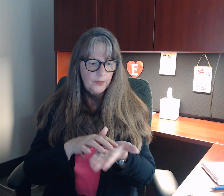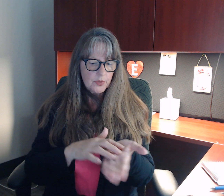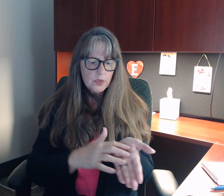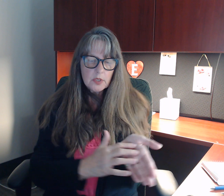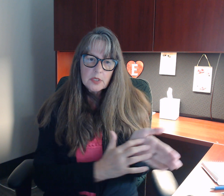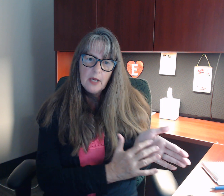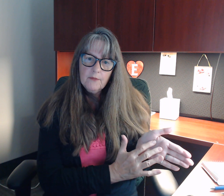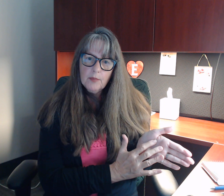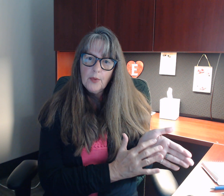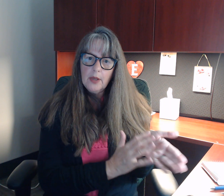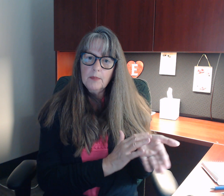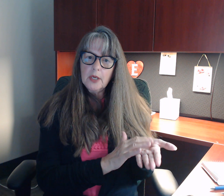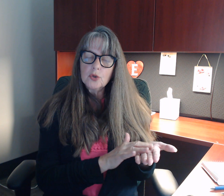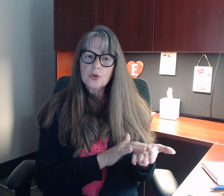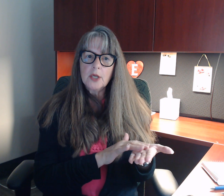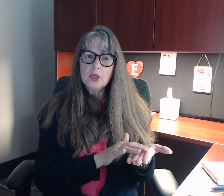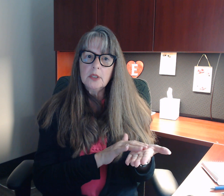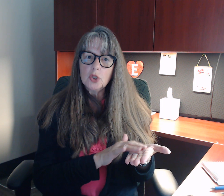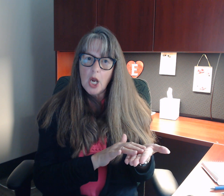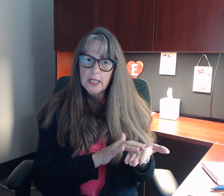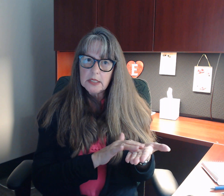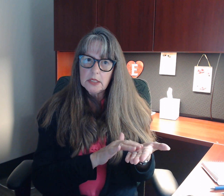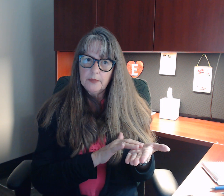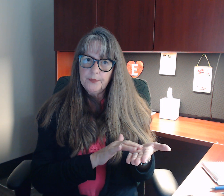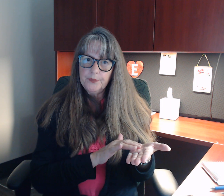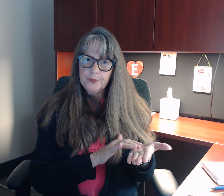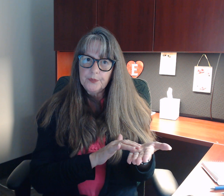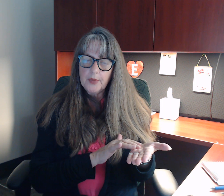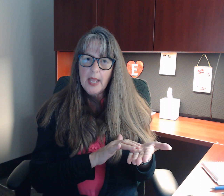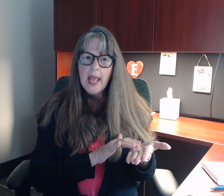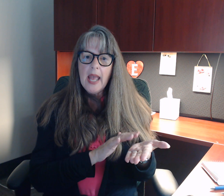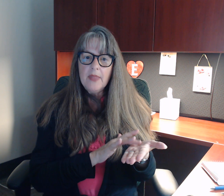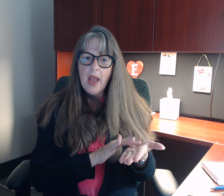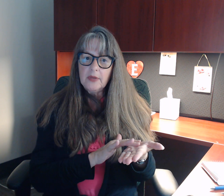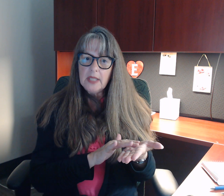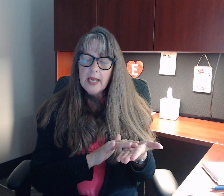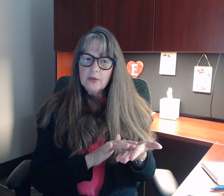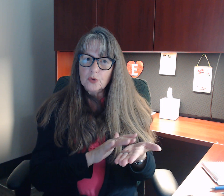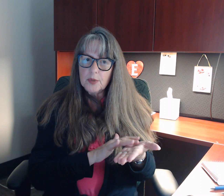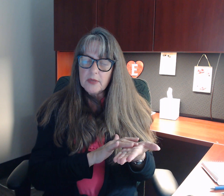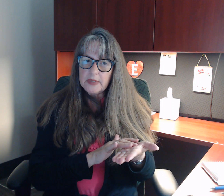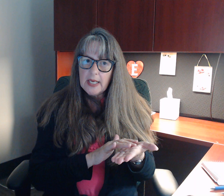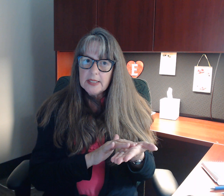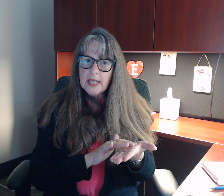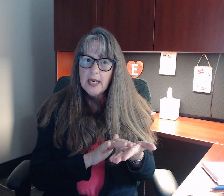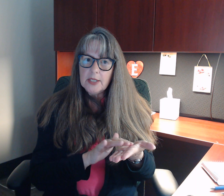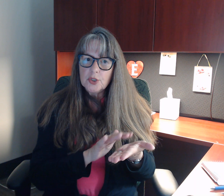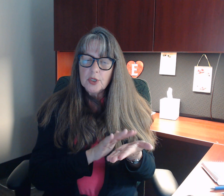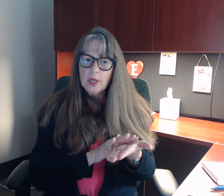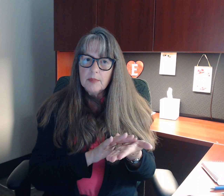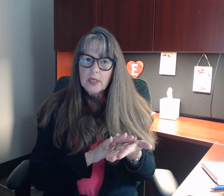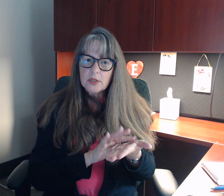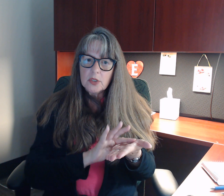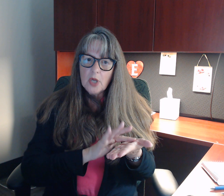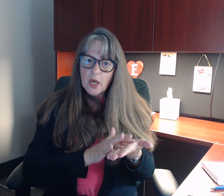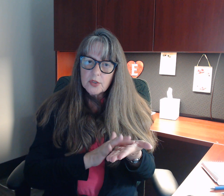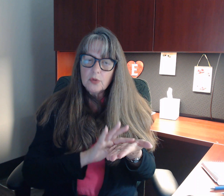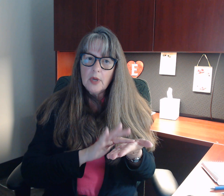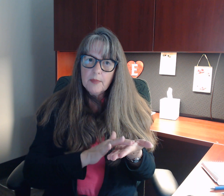is the sign for Braille because you're touching the dots. And they have a light, you're supposed to have a light touch because the dots, they're up there,